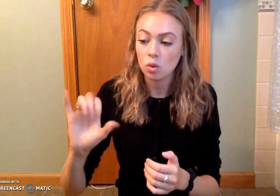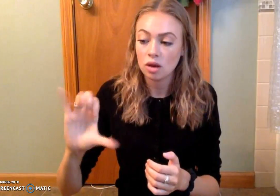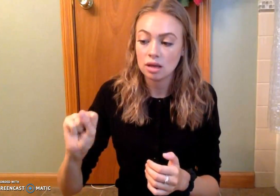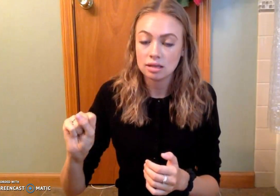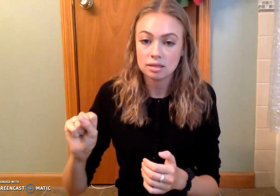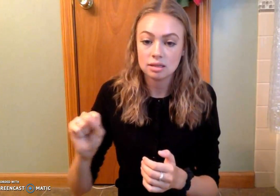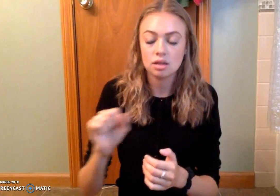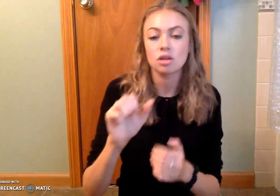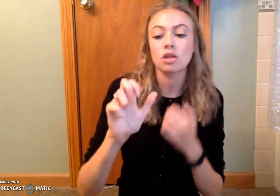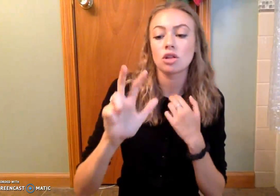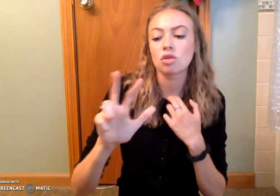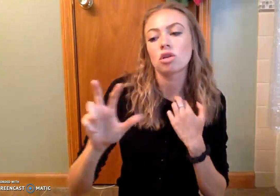48.2 grams of fat,